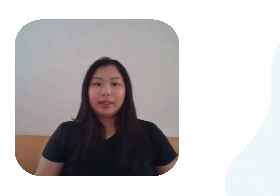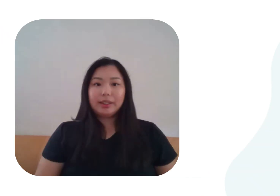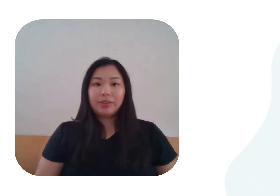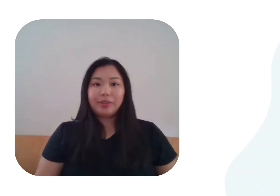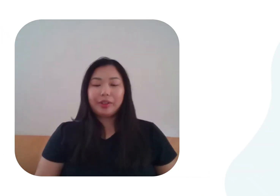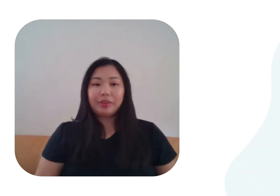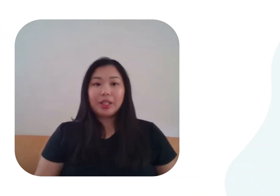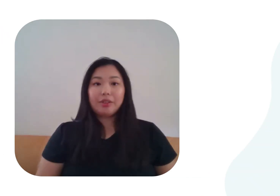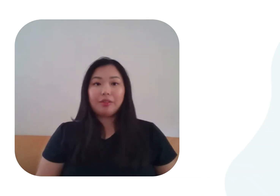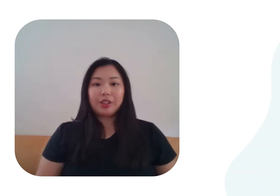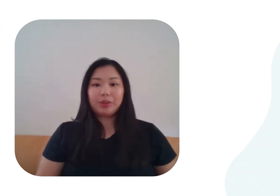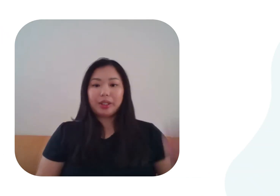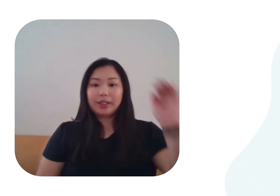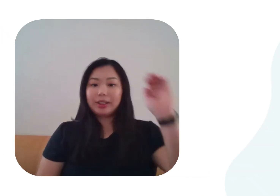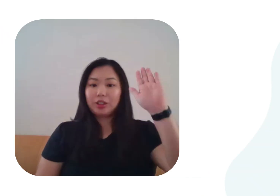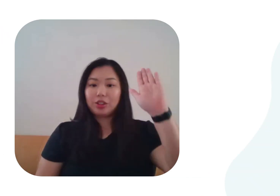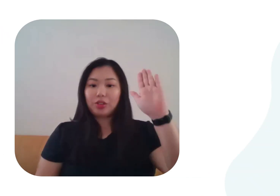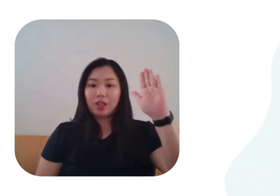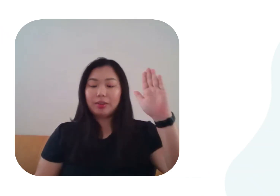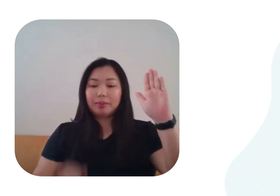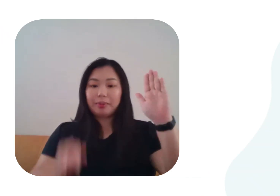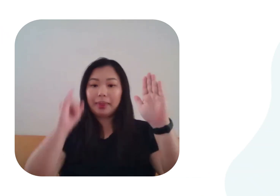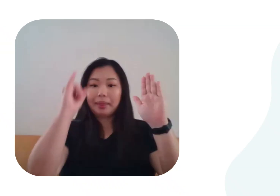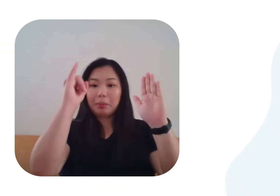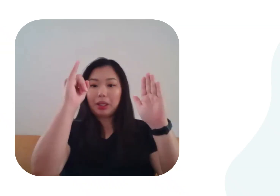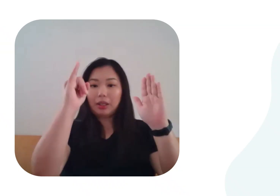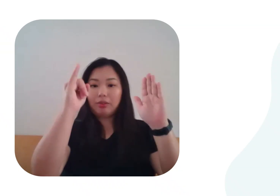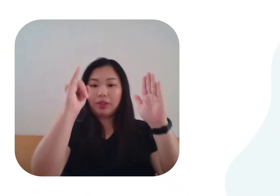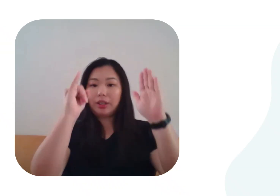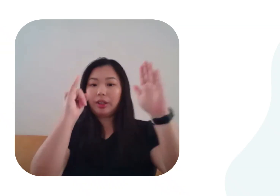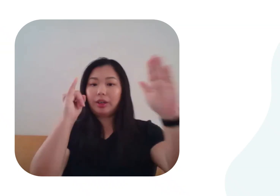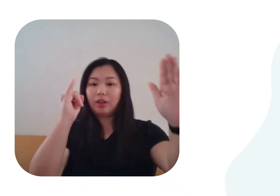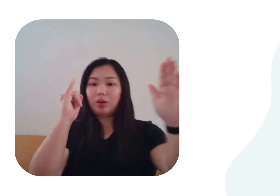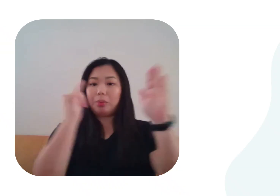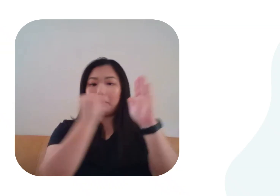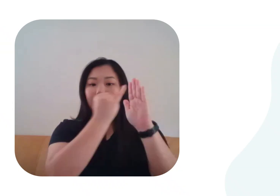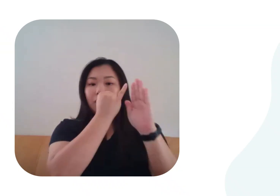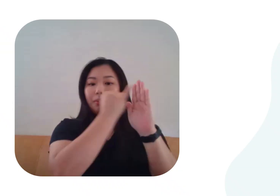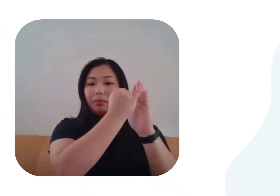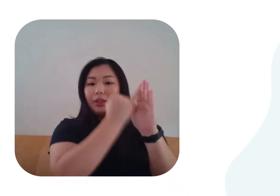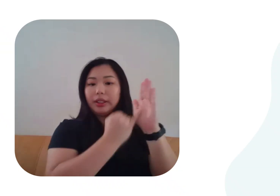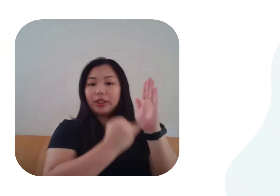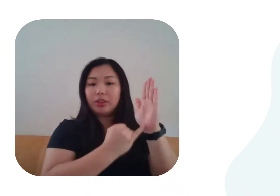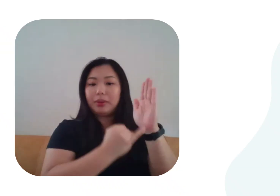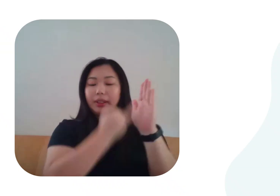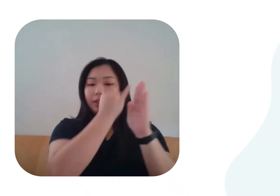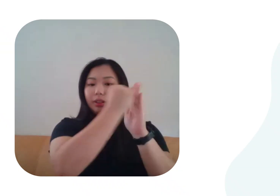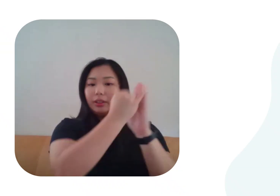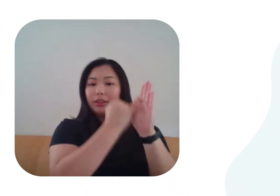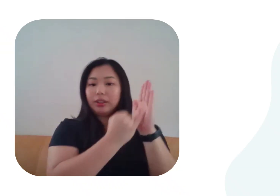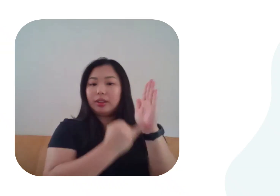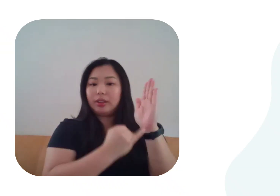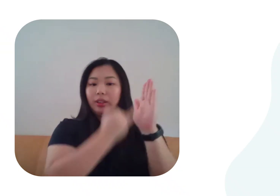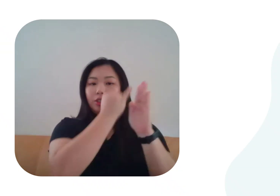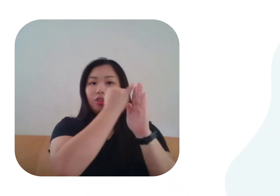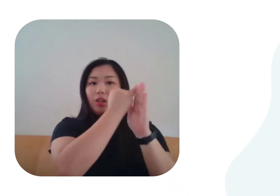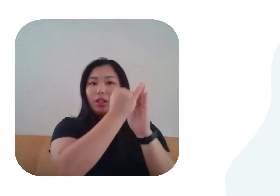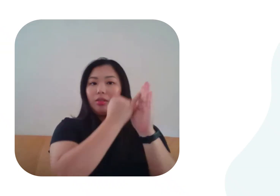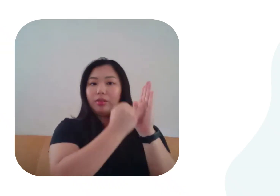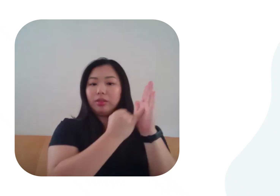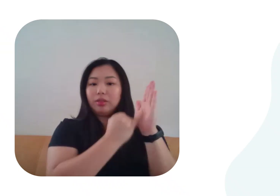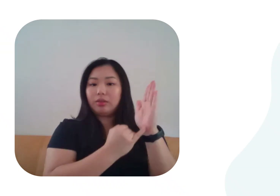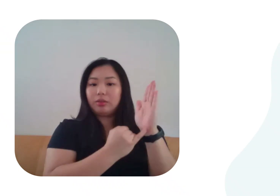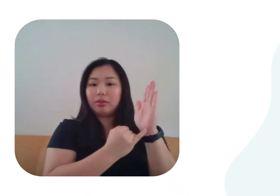Now let's review. The first word is draw. Pinky finger, open palm, and scribble down.